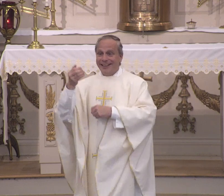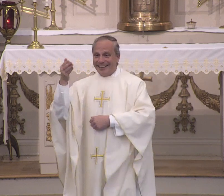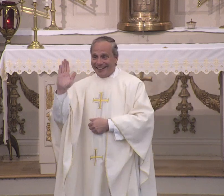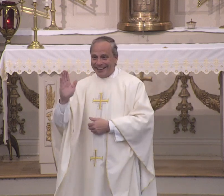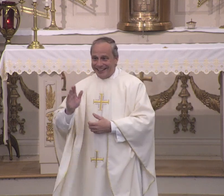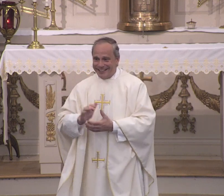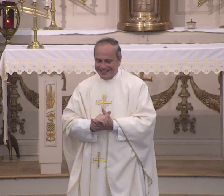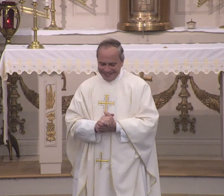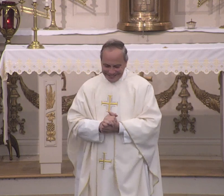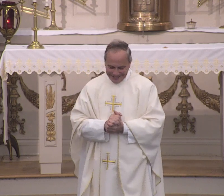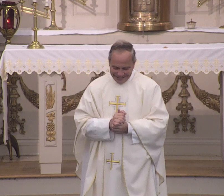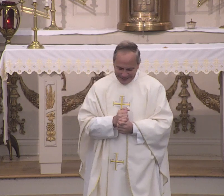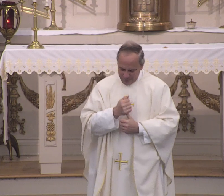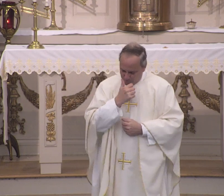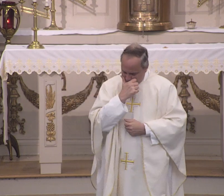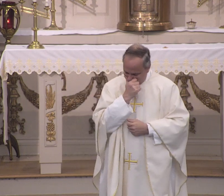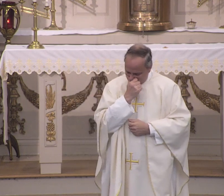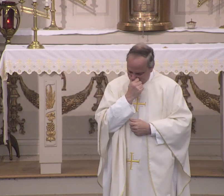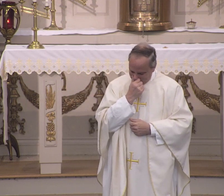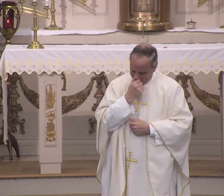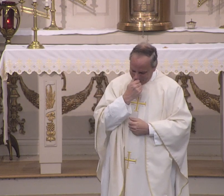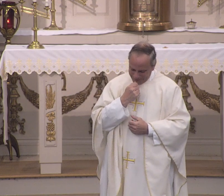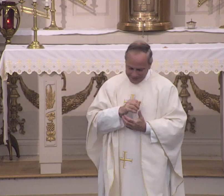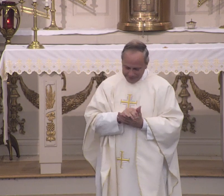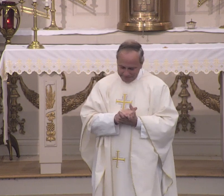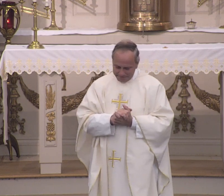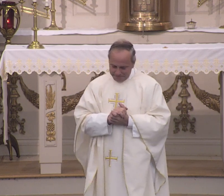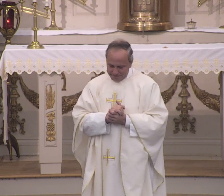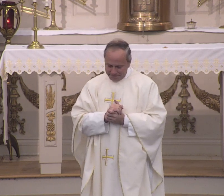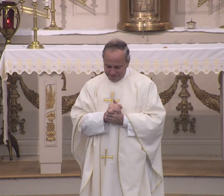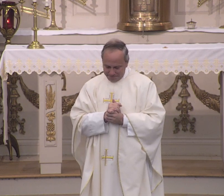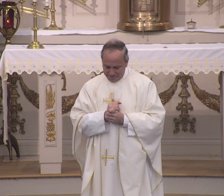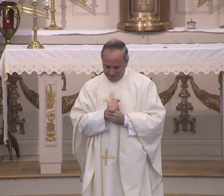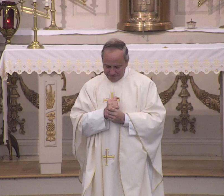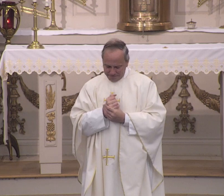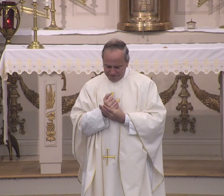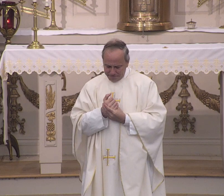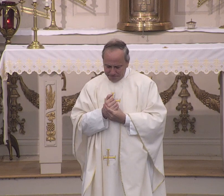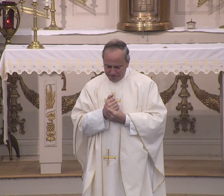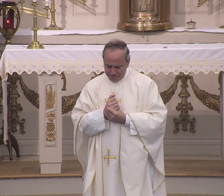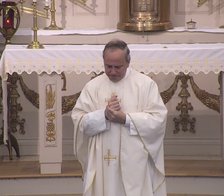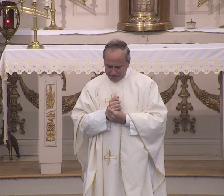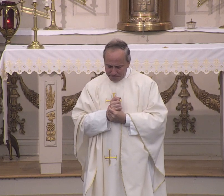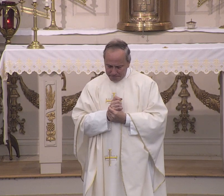And that means that we are really connected to God, even in our humanity.